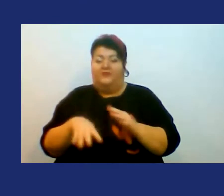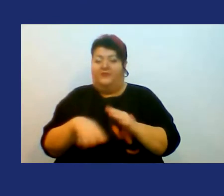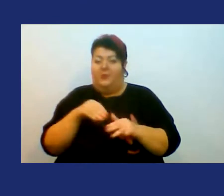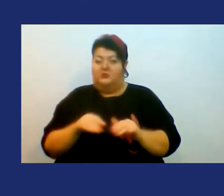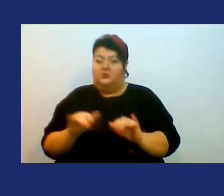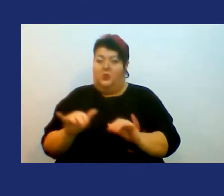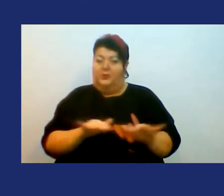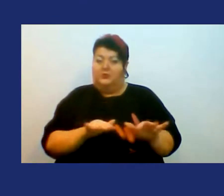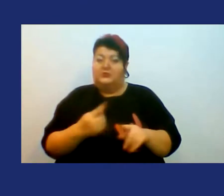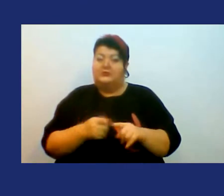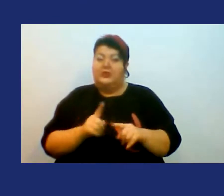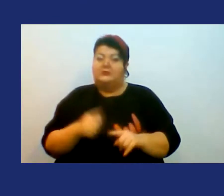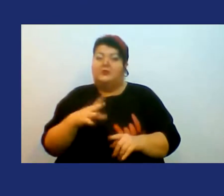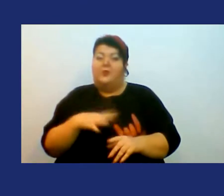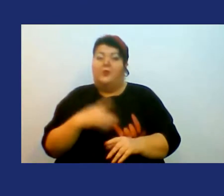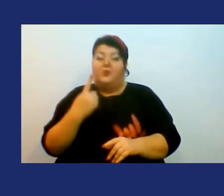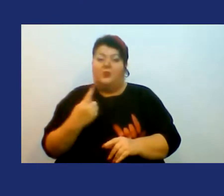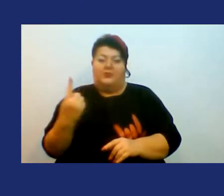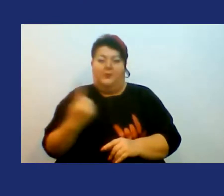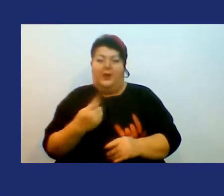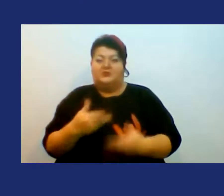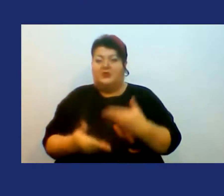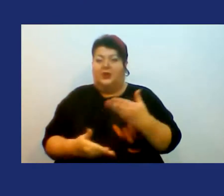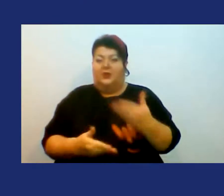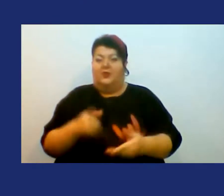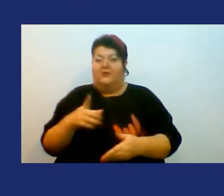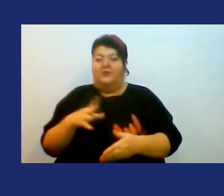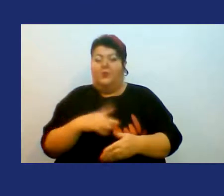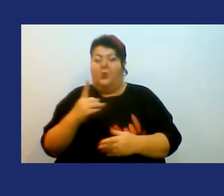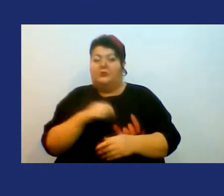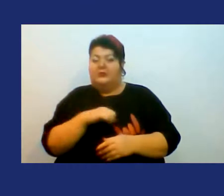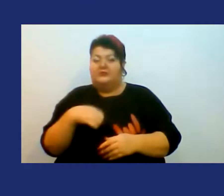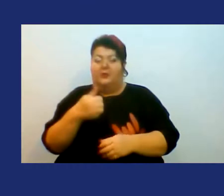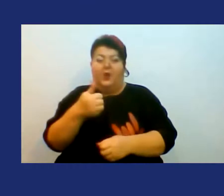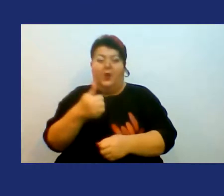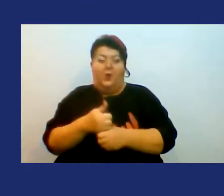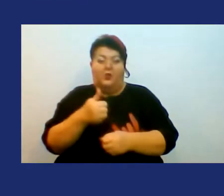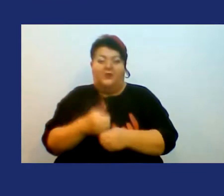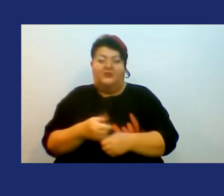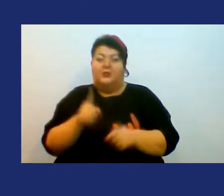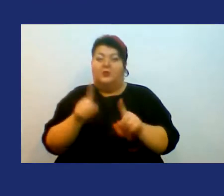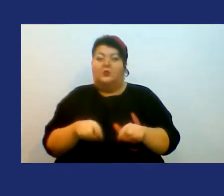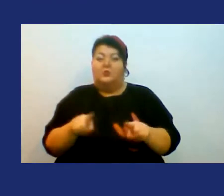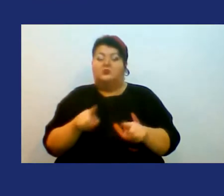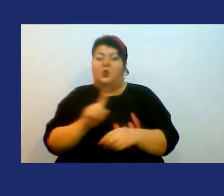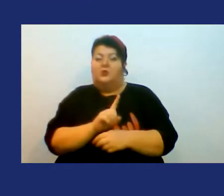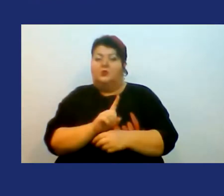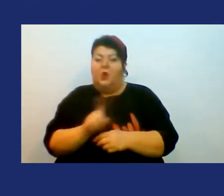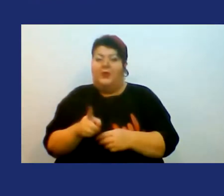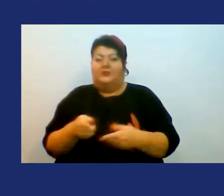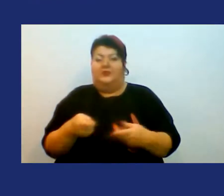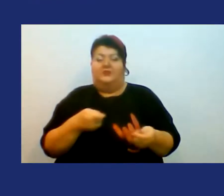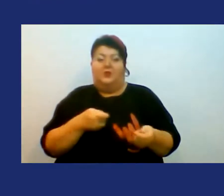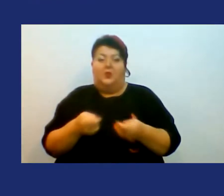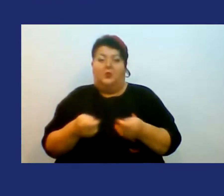disabilities to reduce the barriers of access during the elections. That was one of the first steps, but that was probably one of